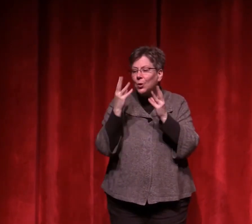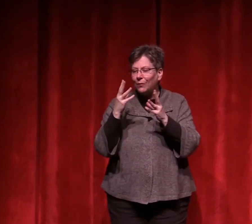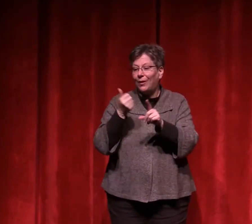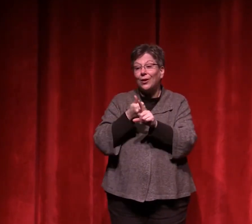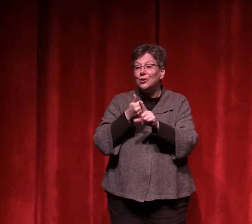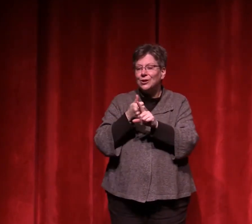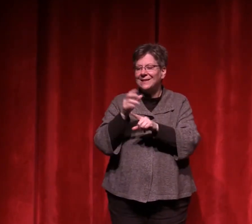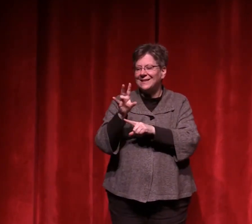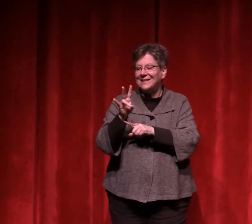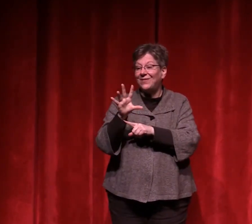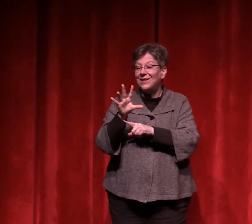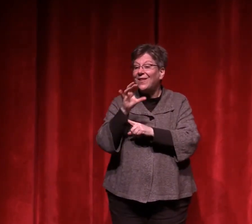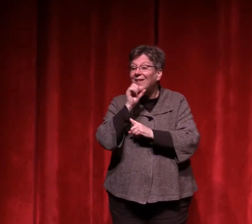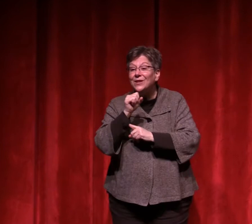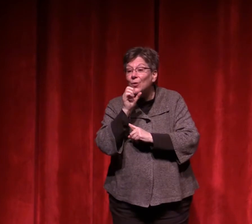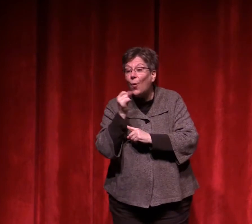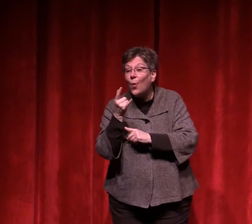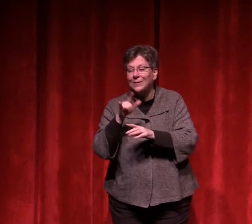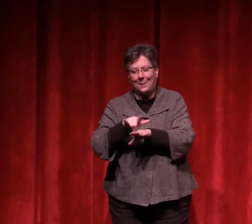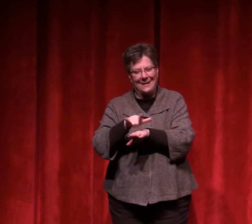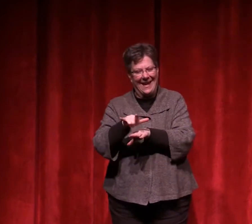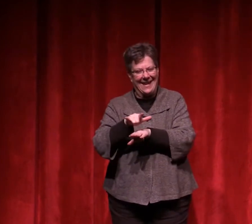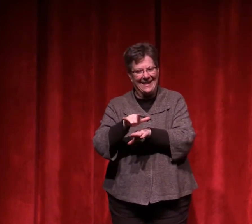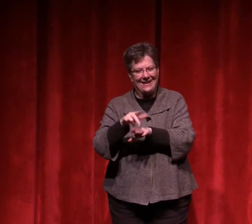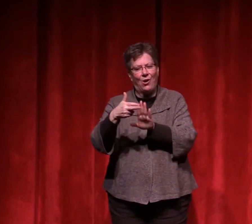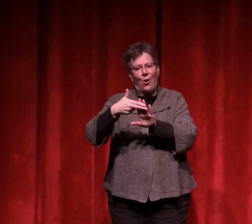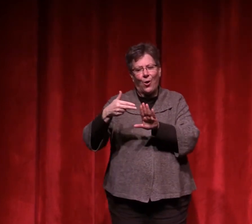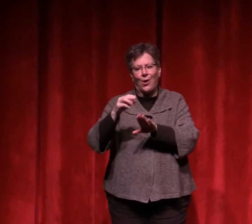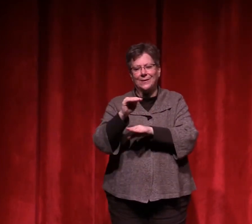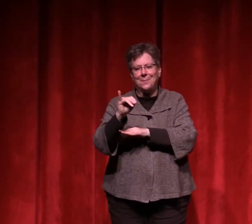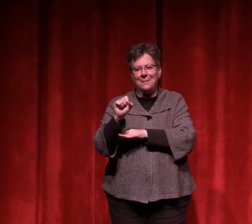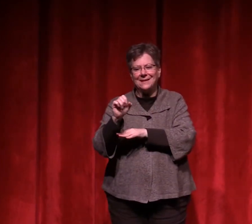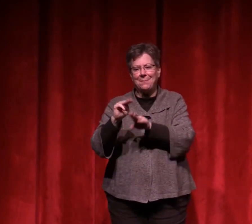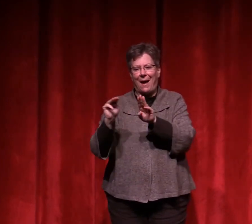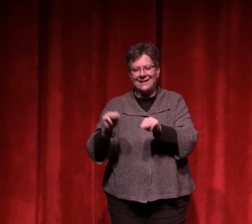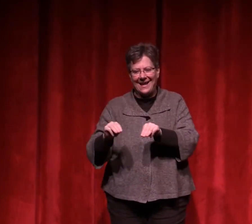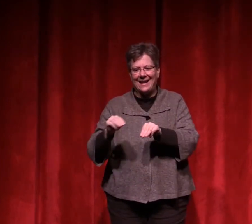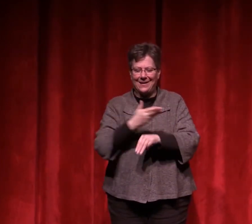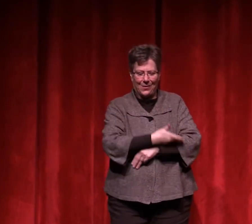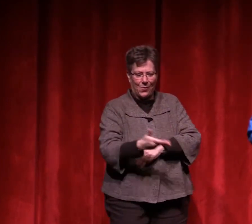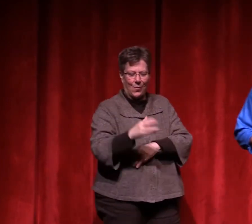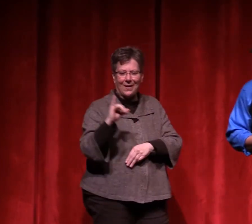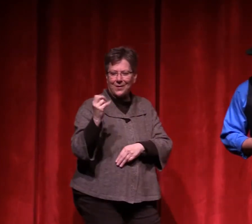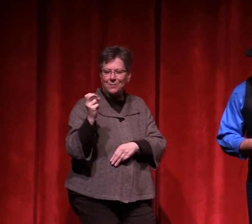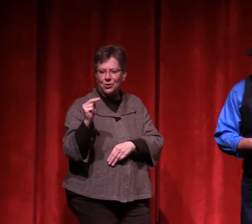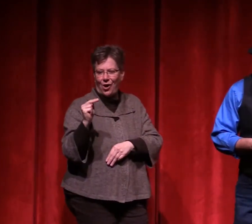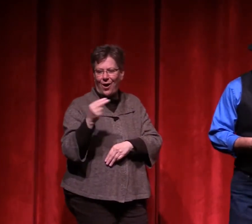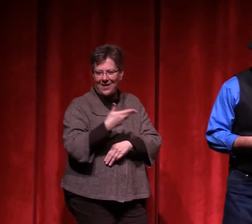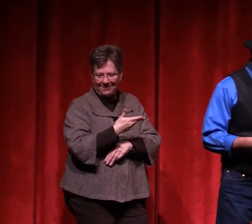She's a 75-year-old airplane. Please welcome John Haynes.